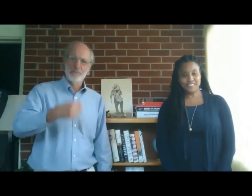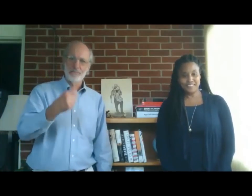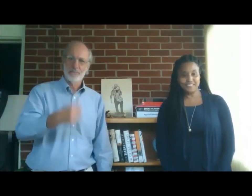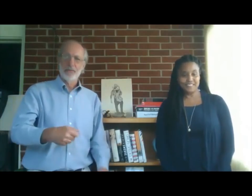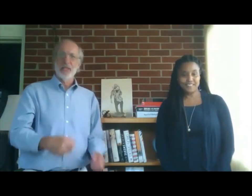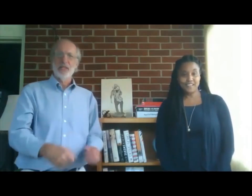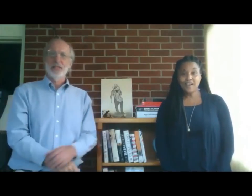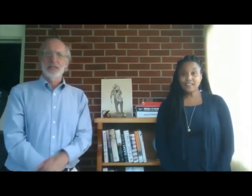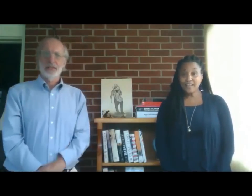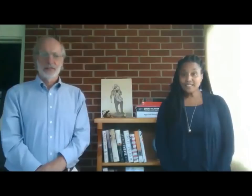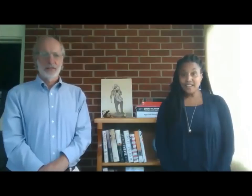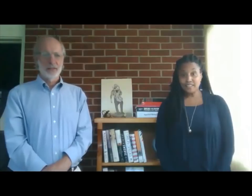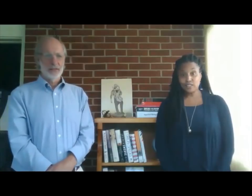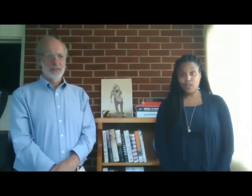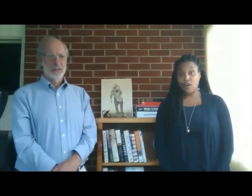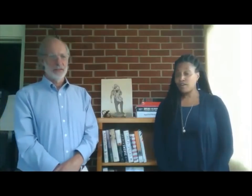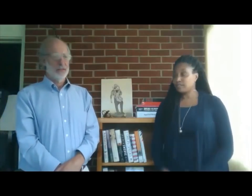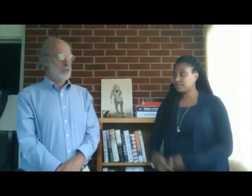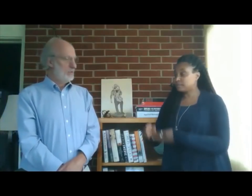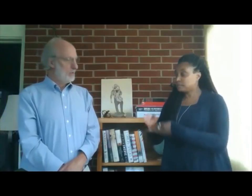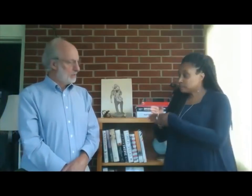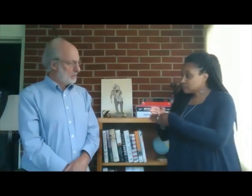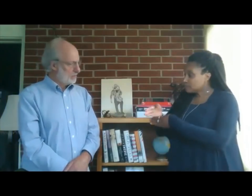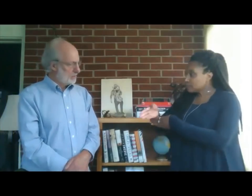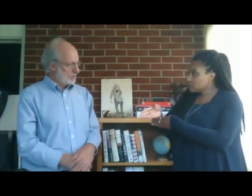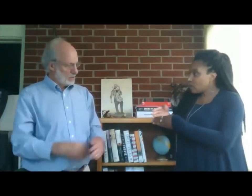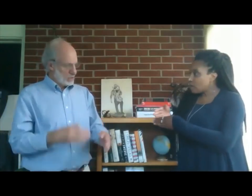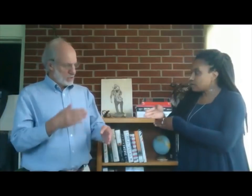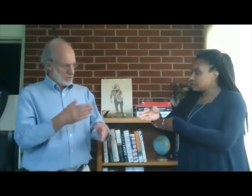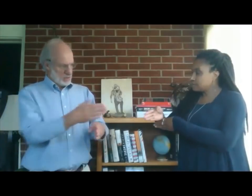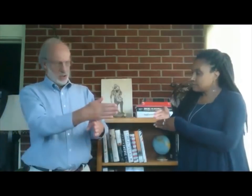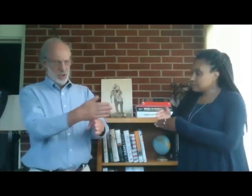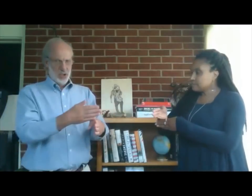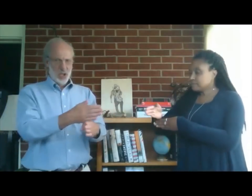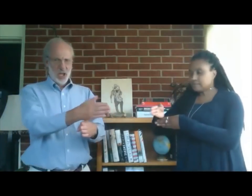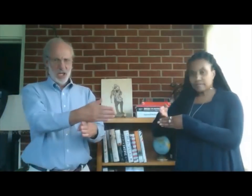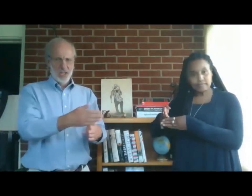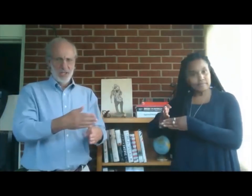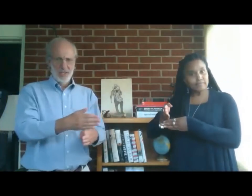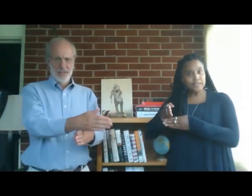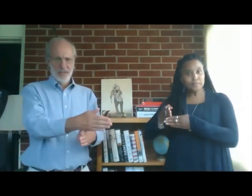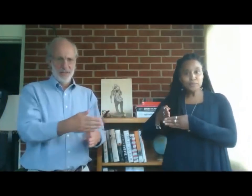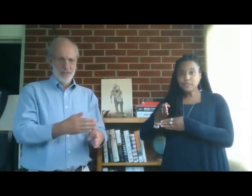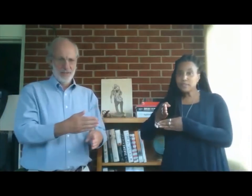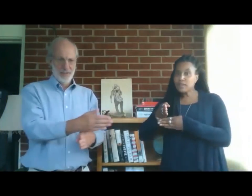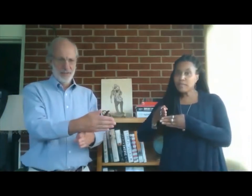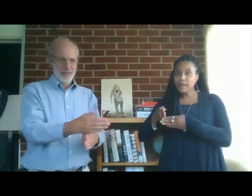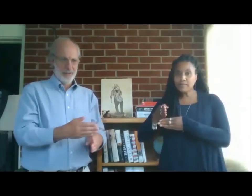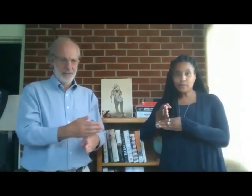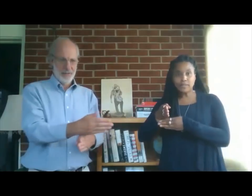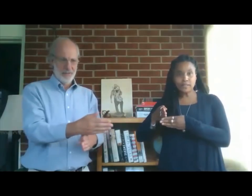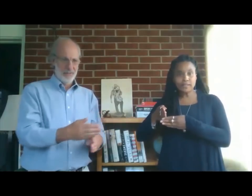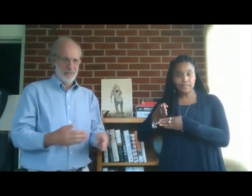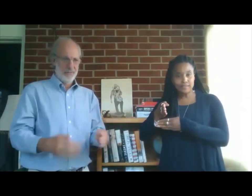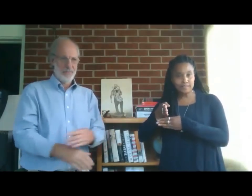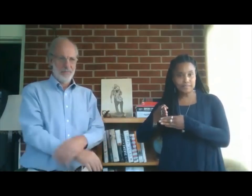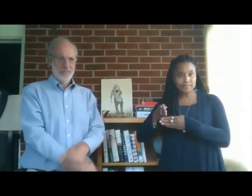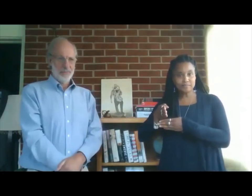Hammer. Good. Our next sign is saw. Saw. Saw. Like you're moving the saw back and